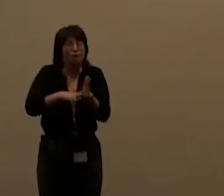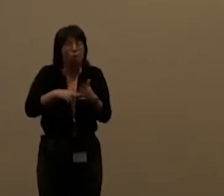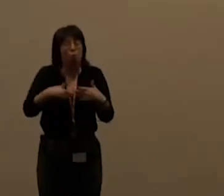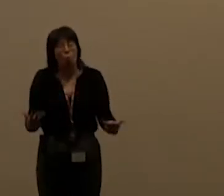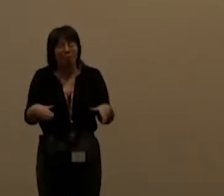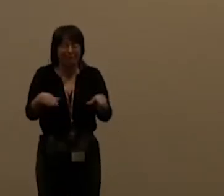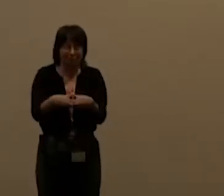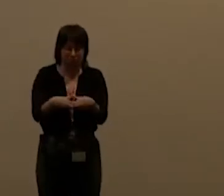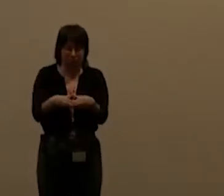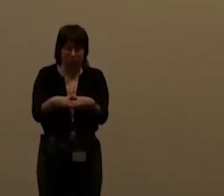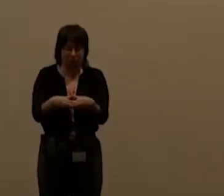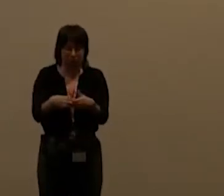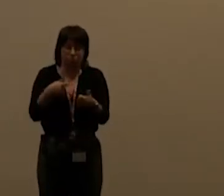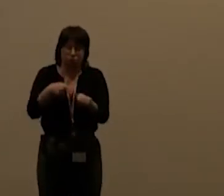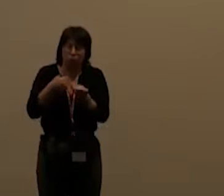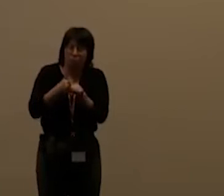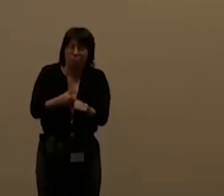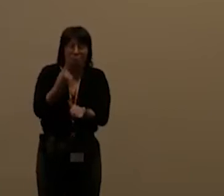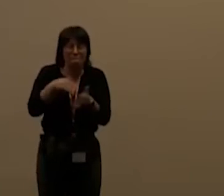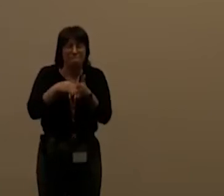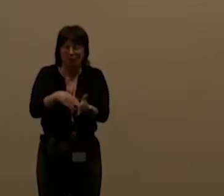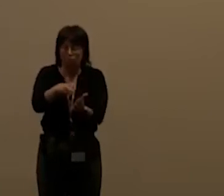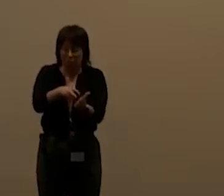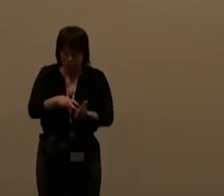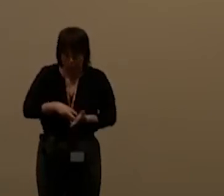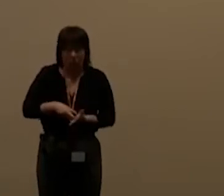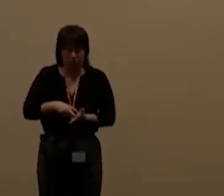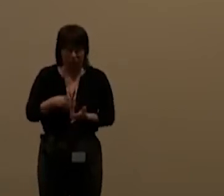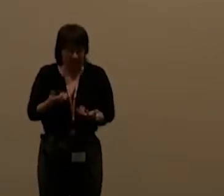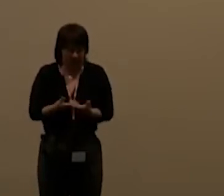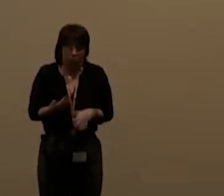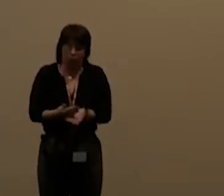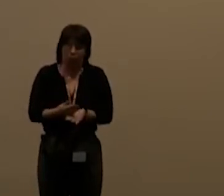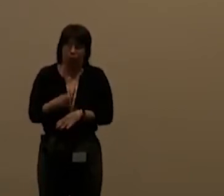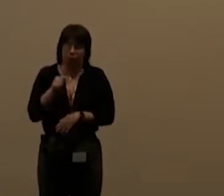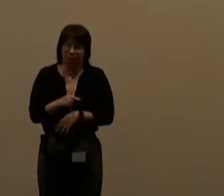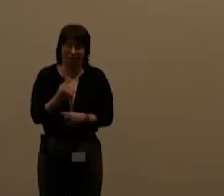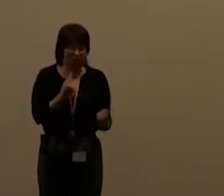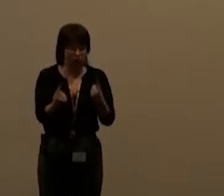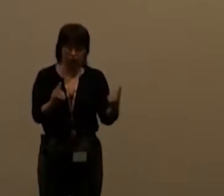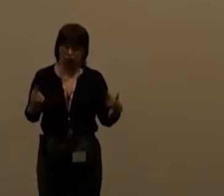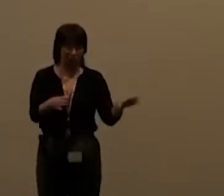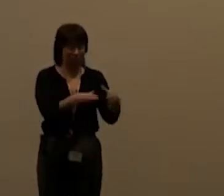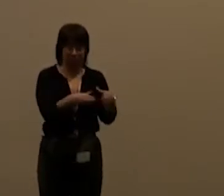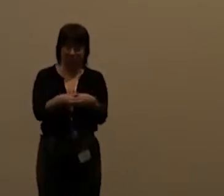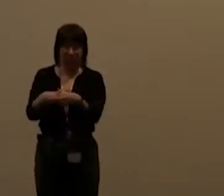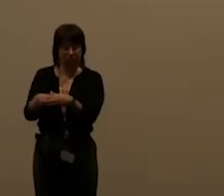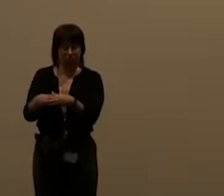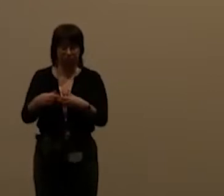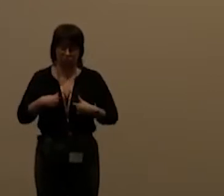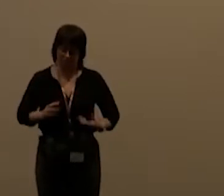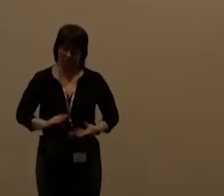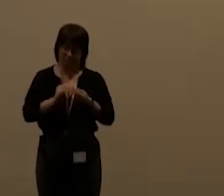any team, and it supports 1 million records. So that's how it works here for each team. So when you're building